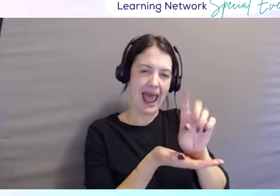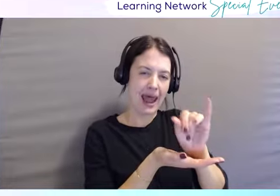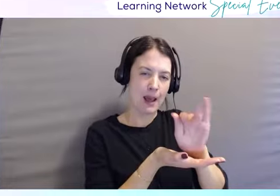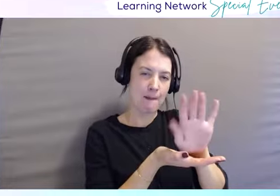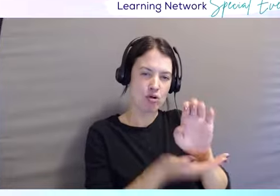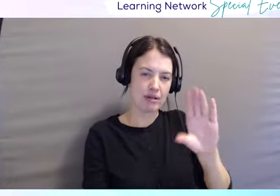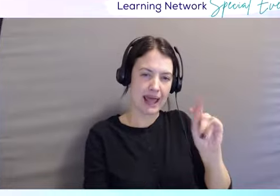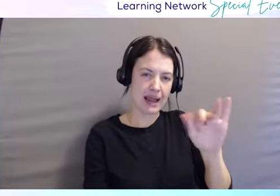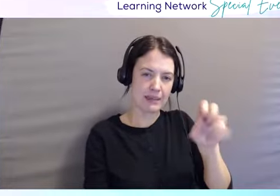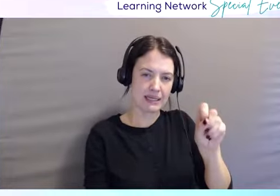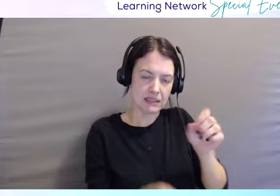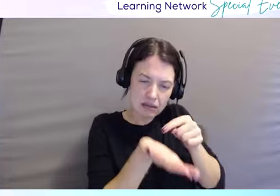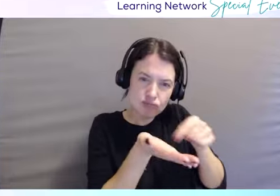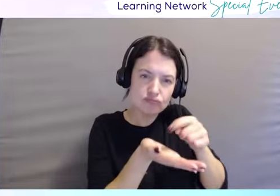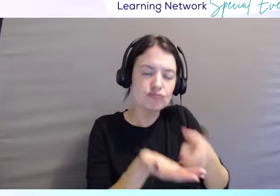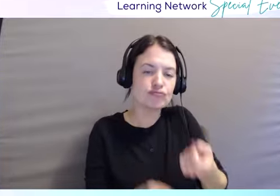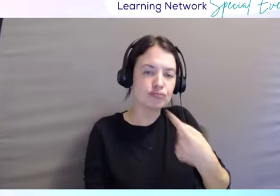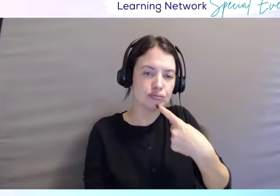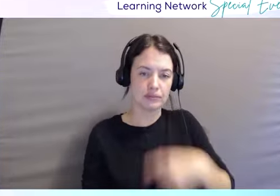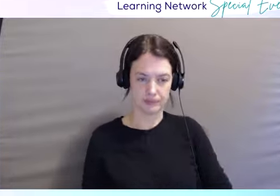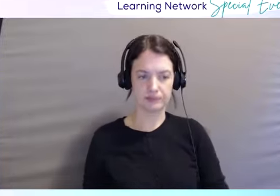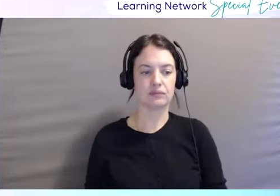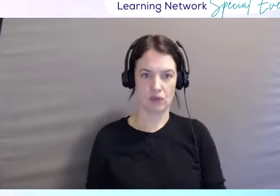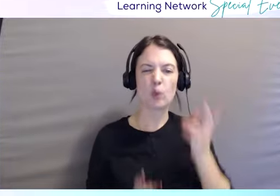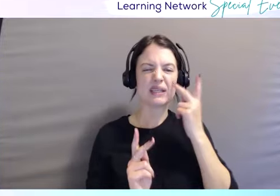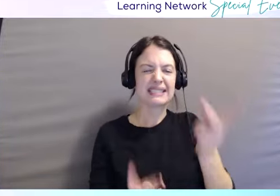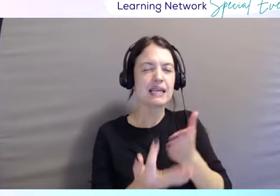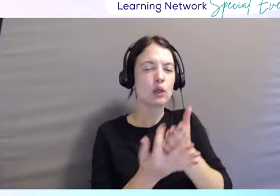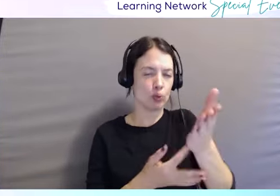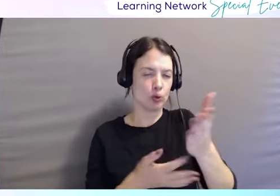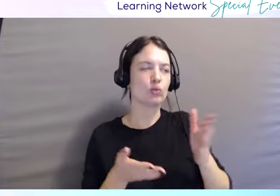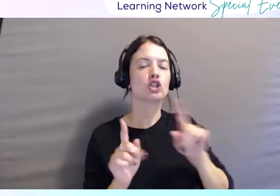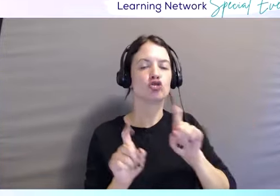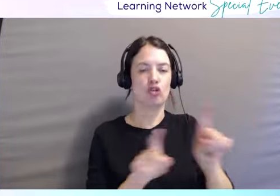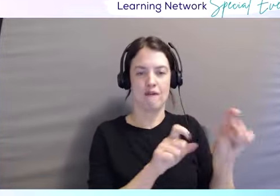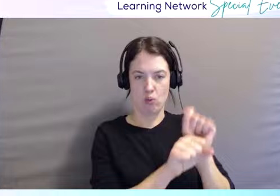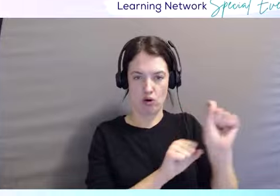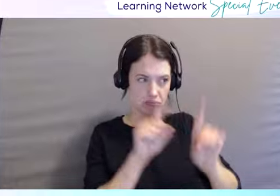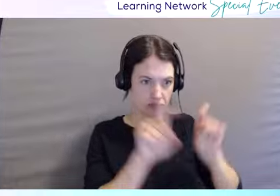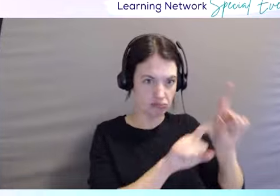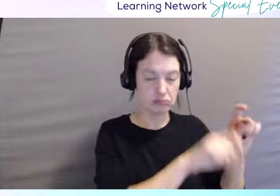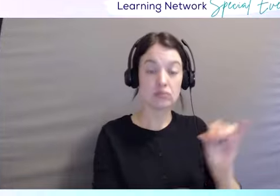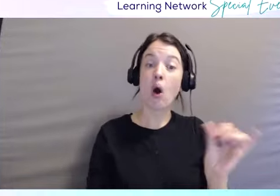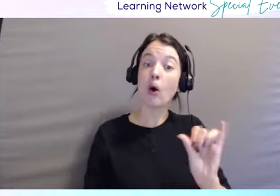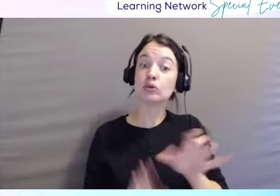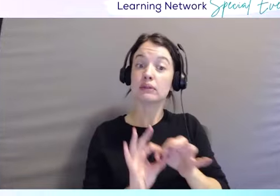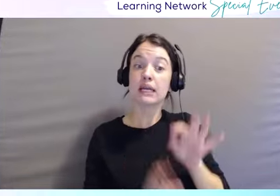from our survey work. When it comes to pregnancy, vaping, and smoking, we've recently completed some research on this